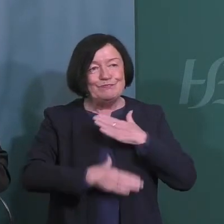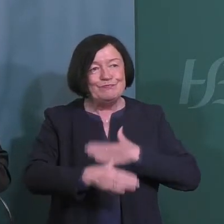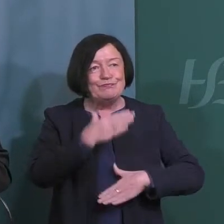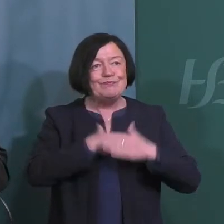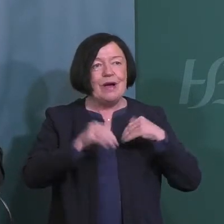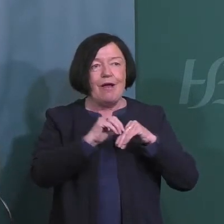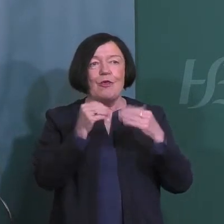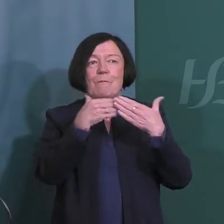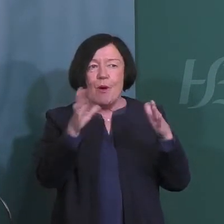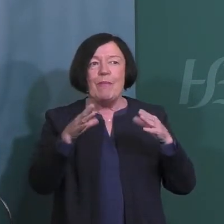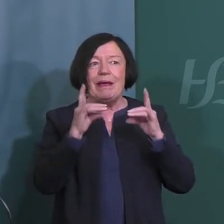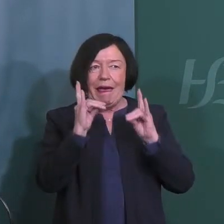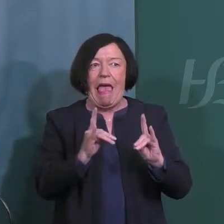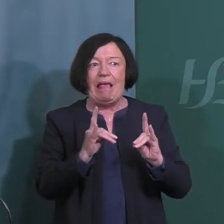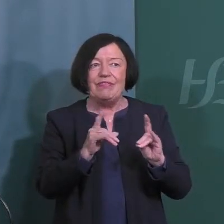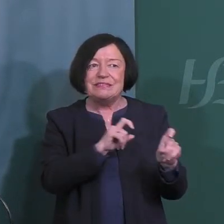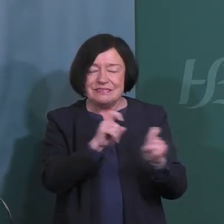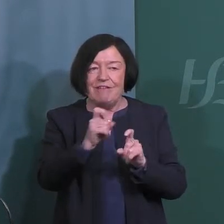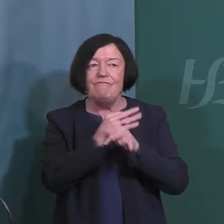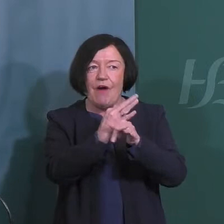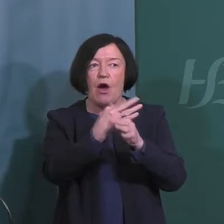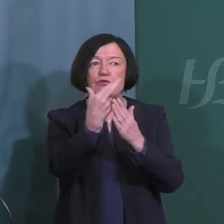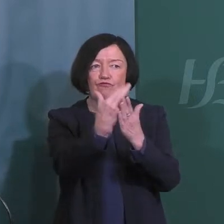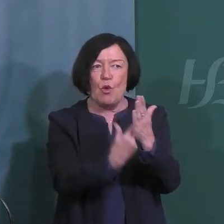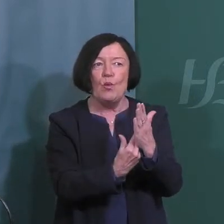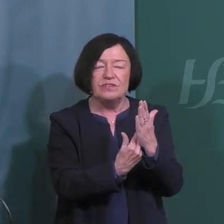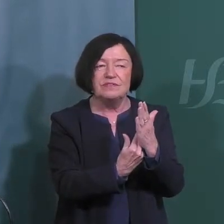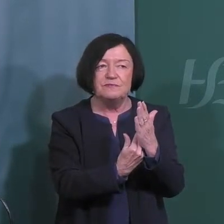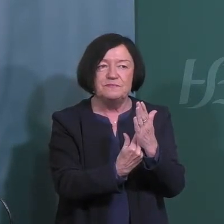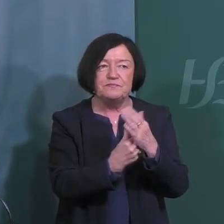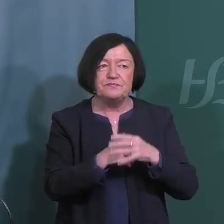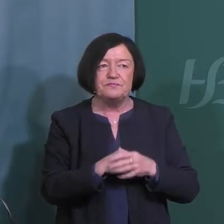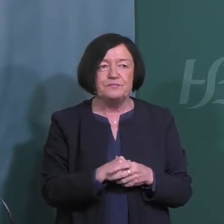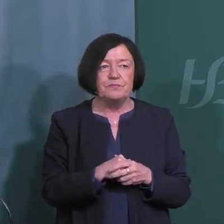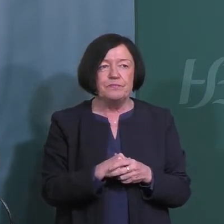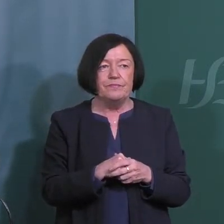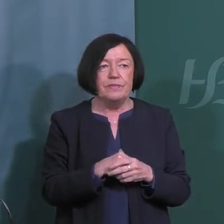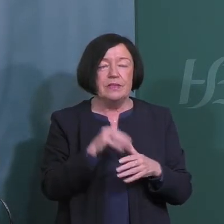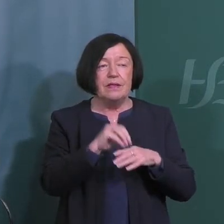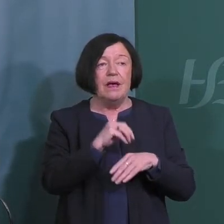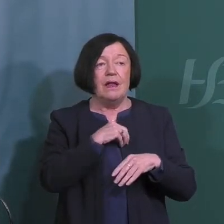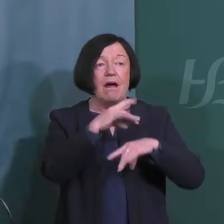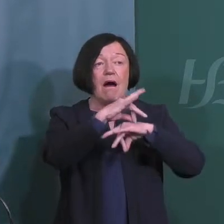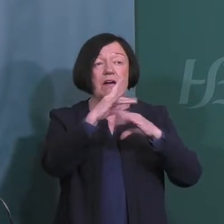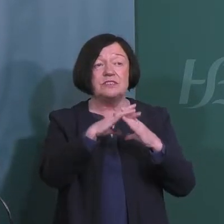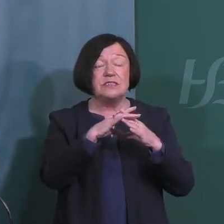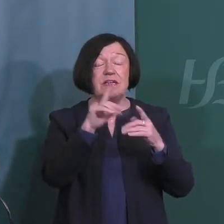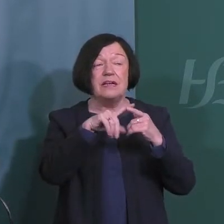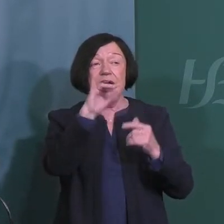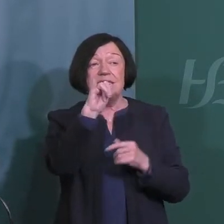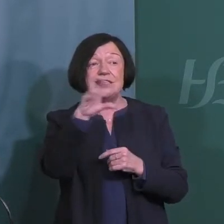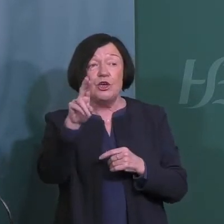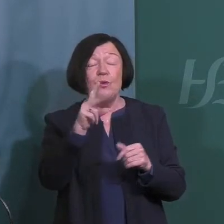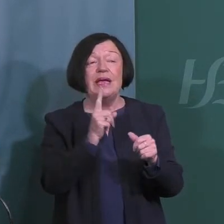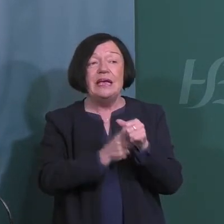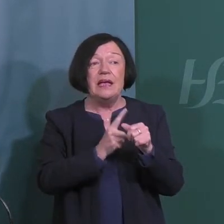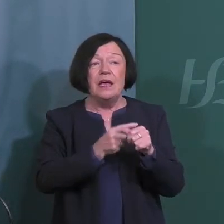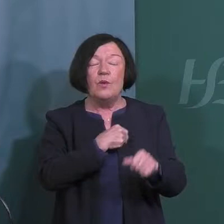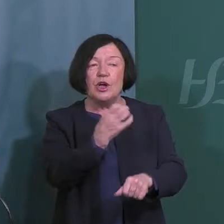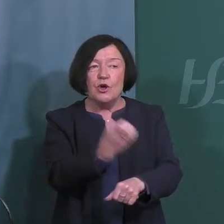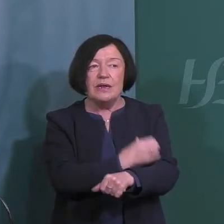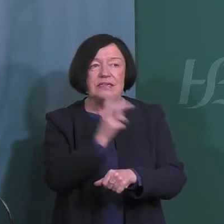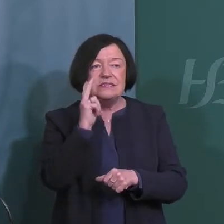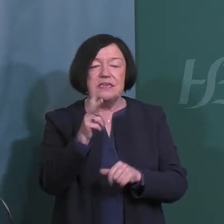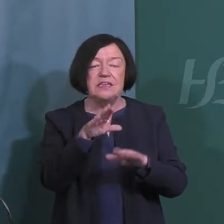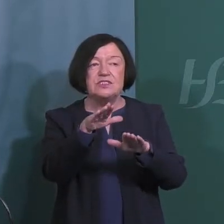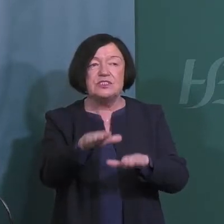the public health measures that are really important for us all. On our hospitalisations and ICU, again, we continue to see